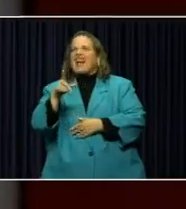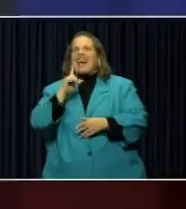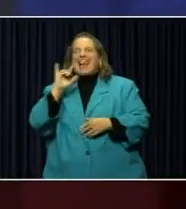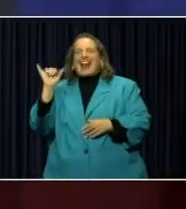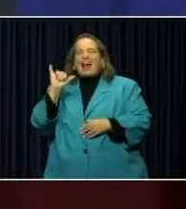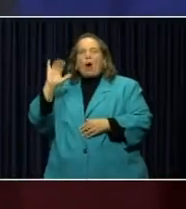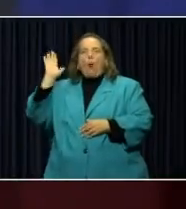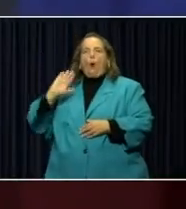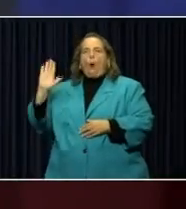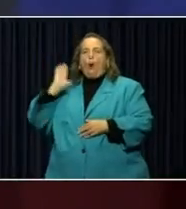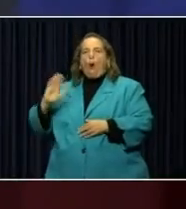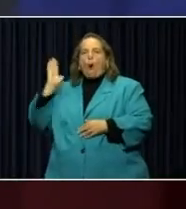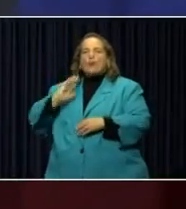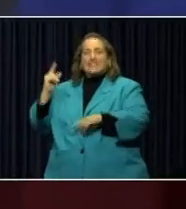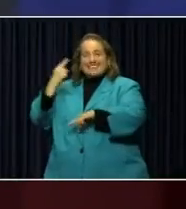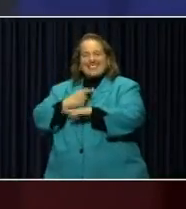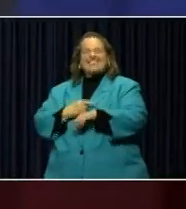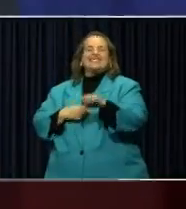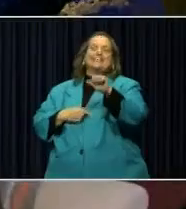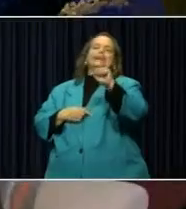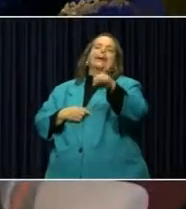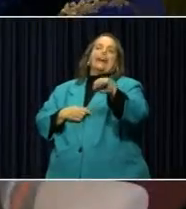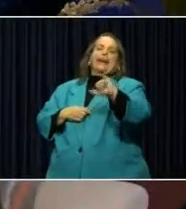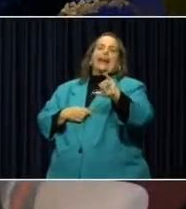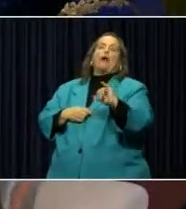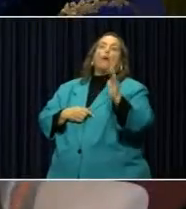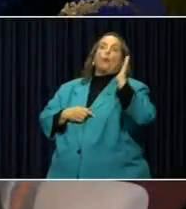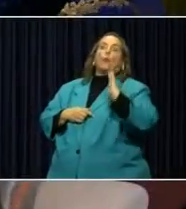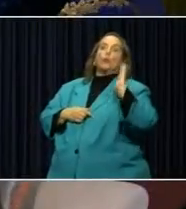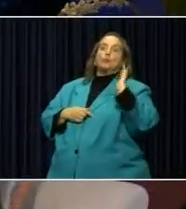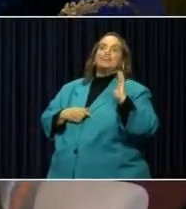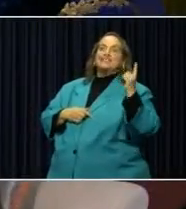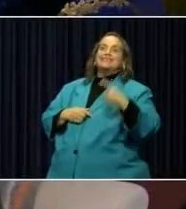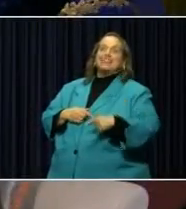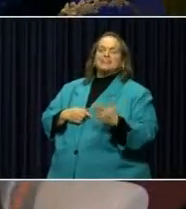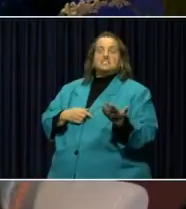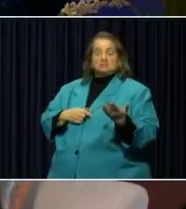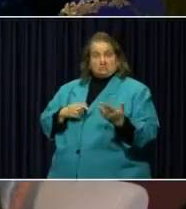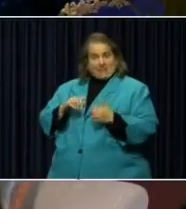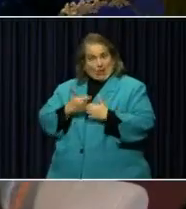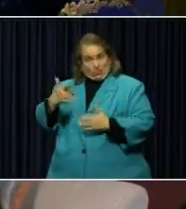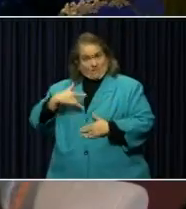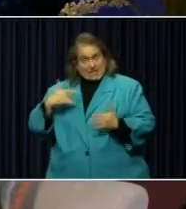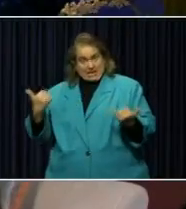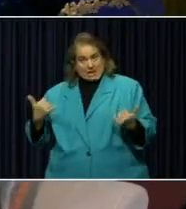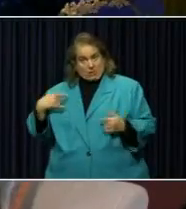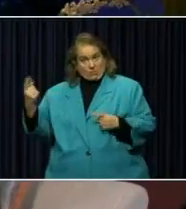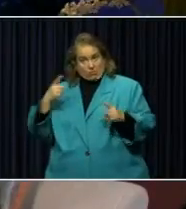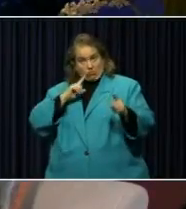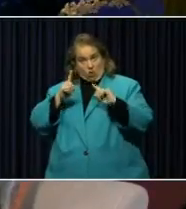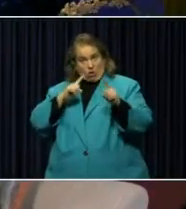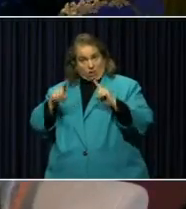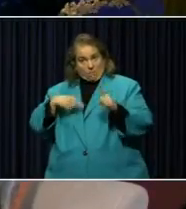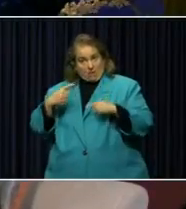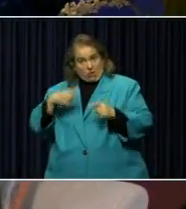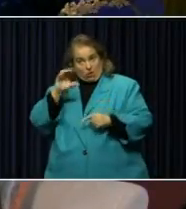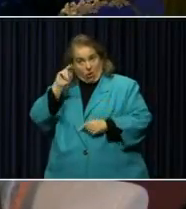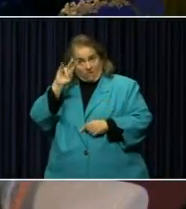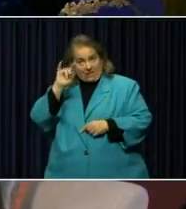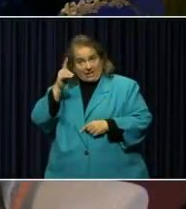days. Yeah, like the olden days. So how are you feeling now that we've talked about COVID-19? Better, but